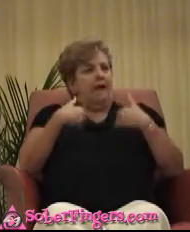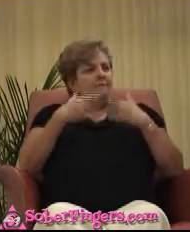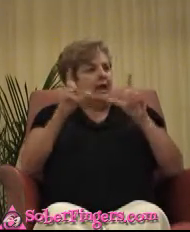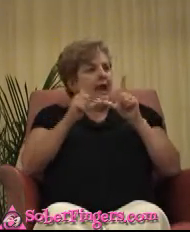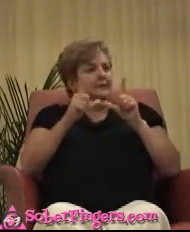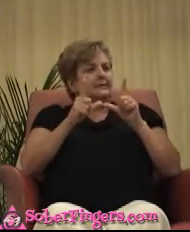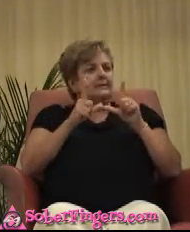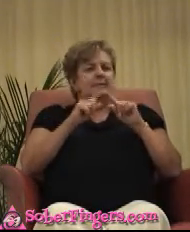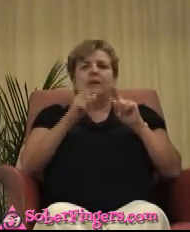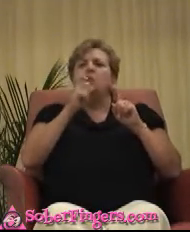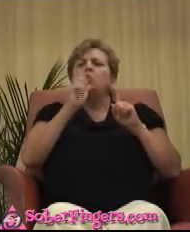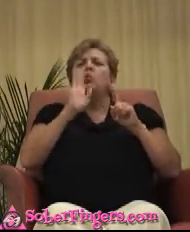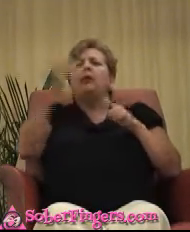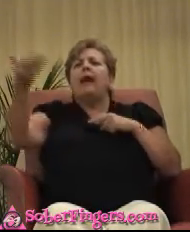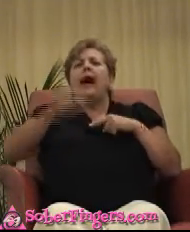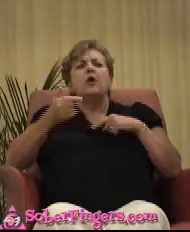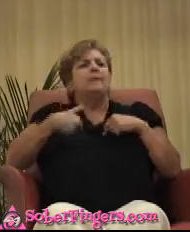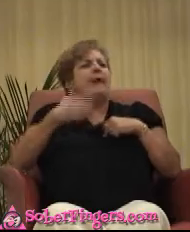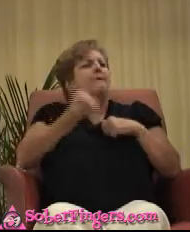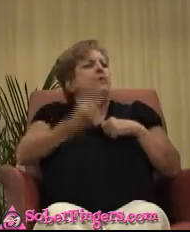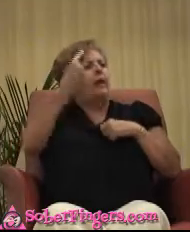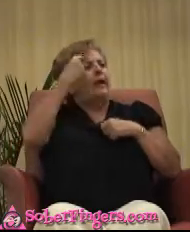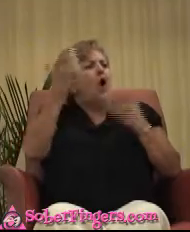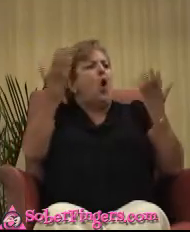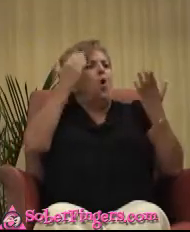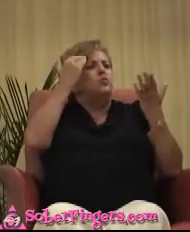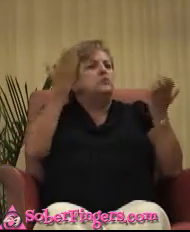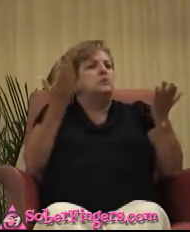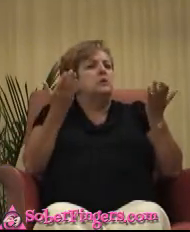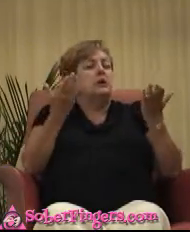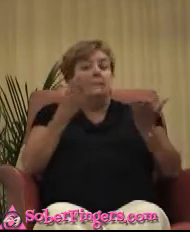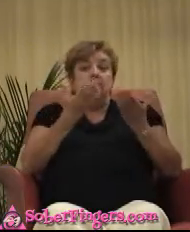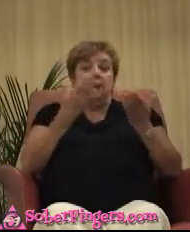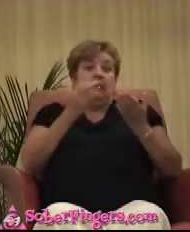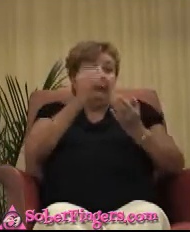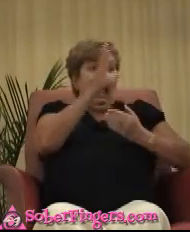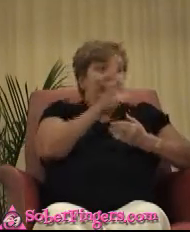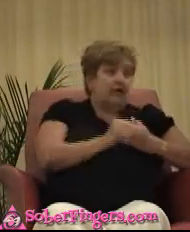The only place I might fly is in Africa if they never had any TV and coffee coverage.